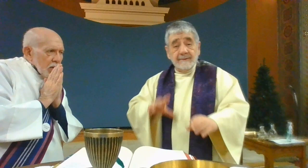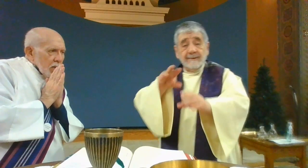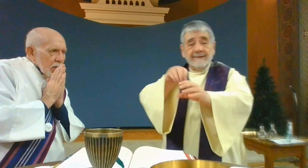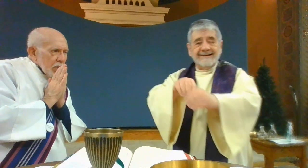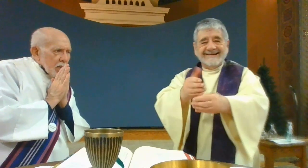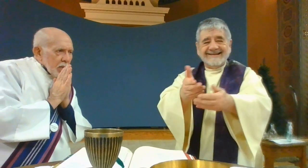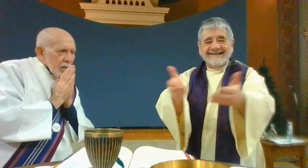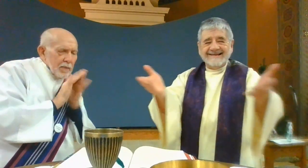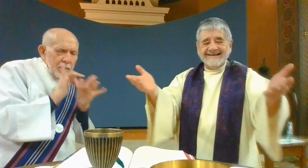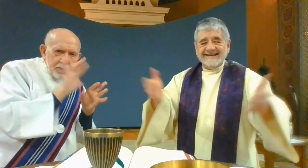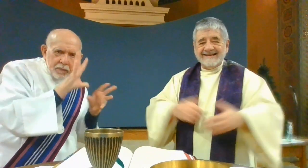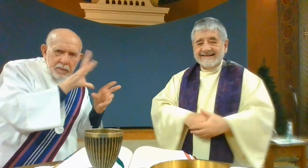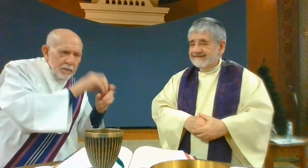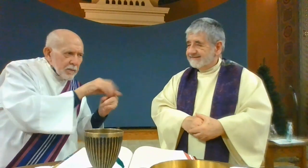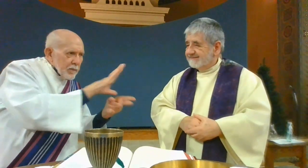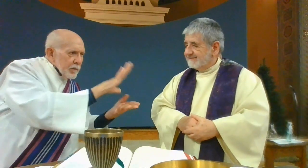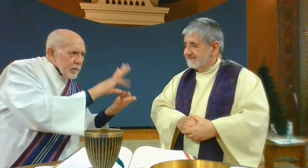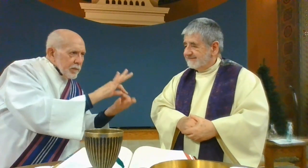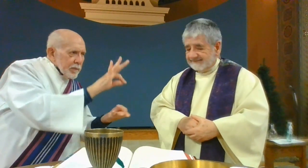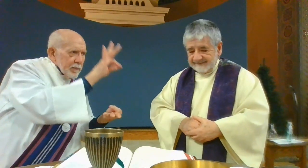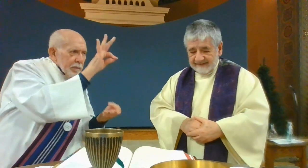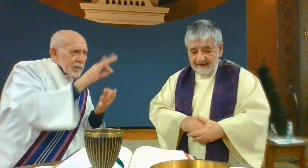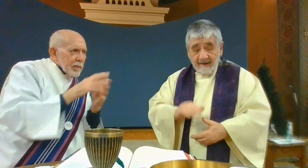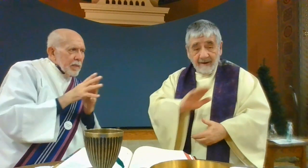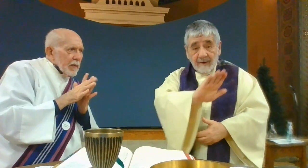The Lord be with you, and with your spirit.